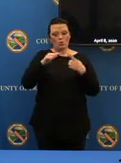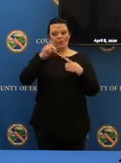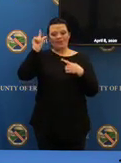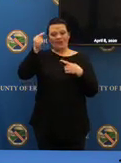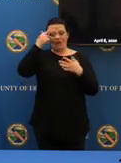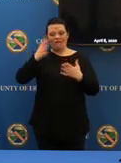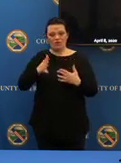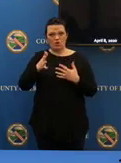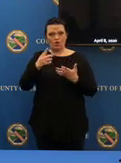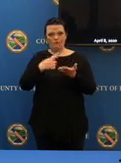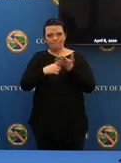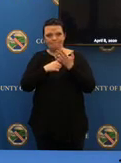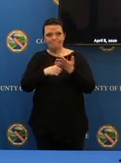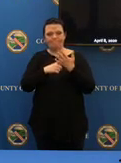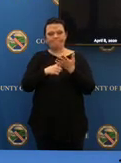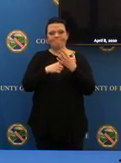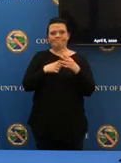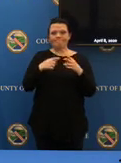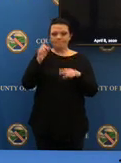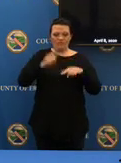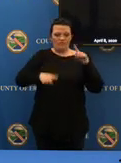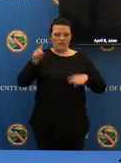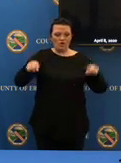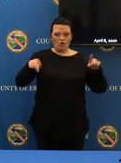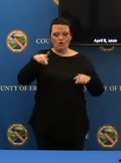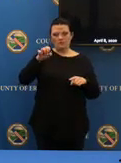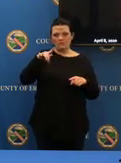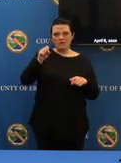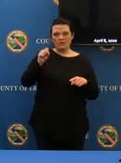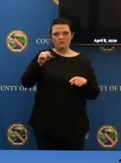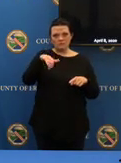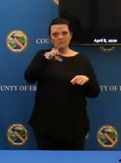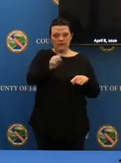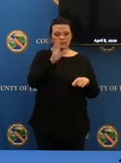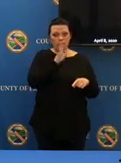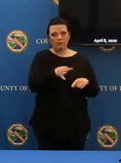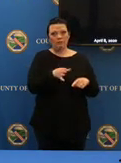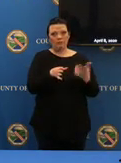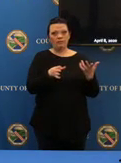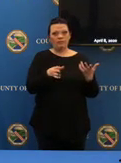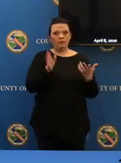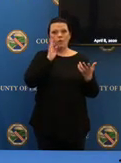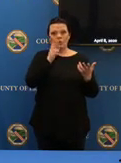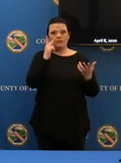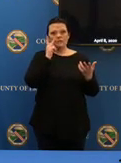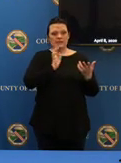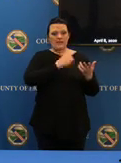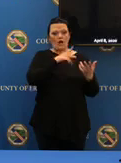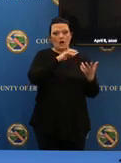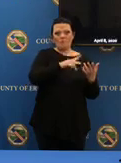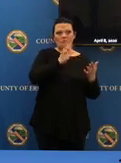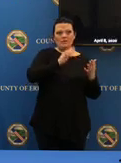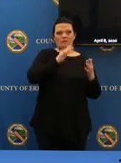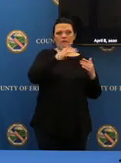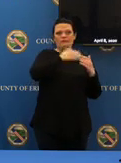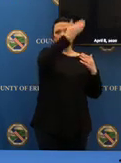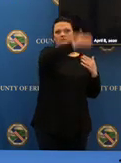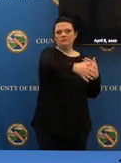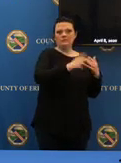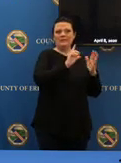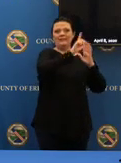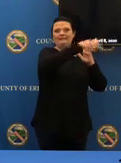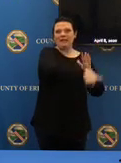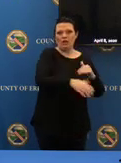talks about there being varying peaks, there are going to be varying peaks. We're going to see a peak later than what they're seeing downstate.